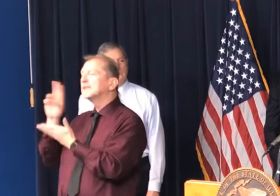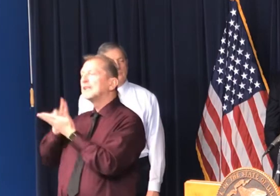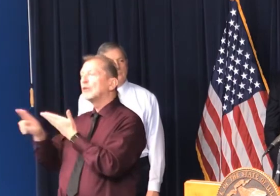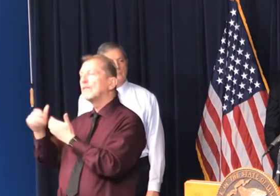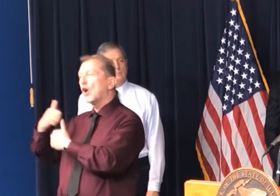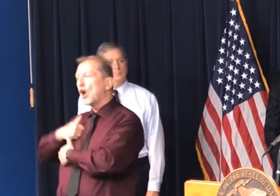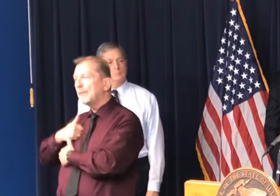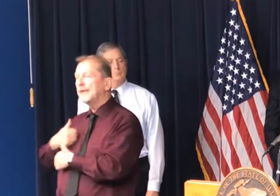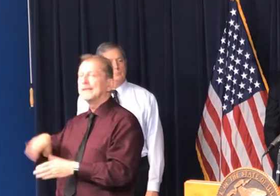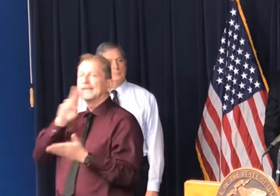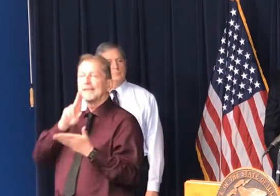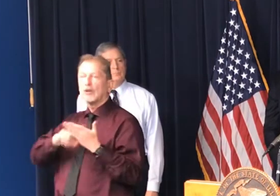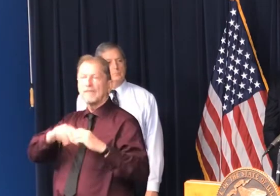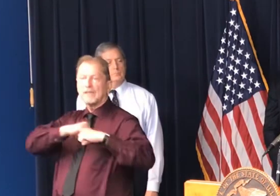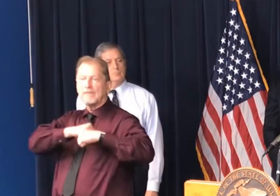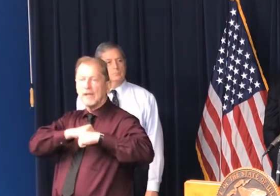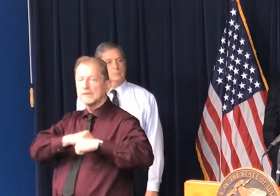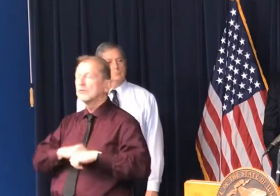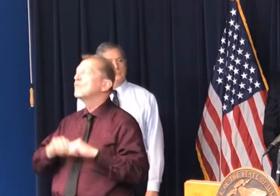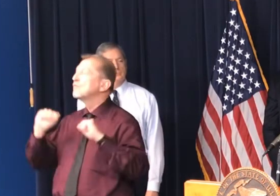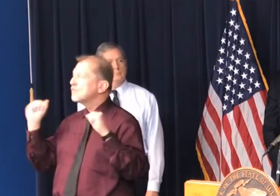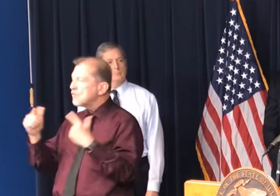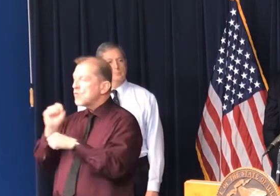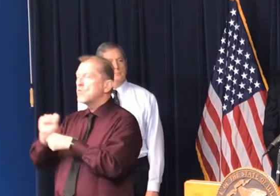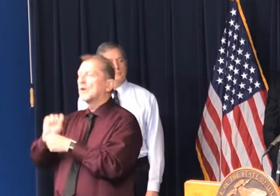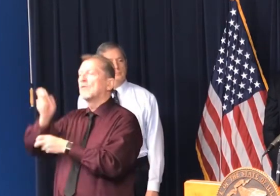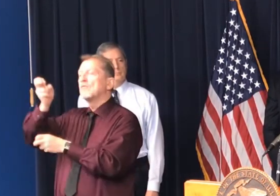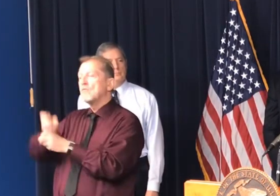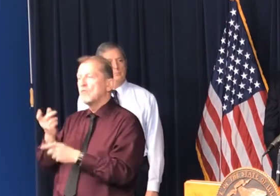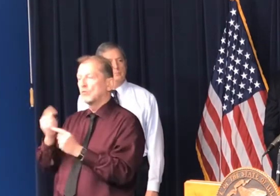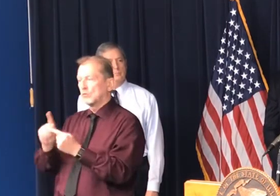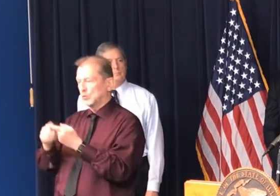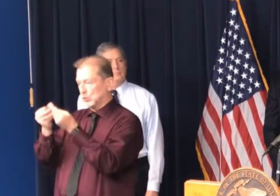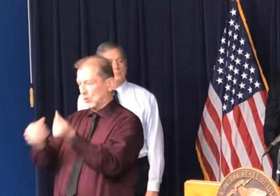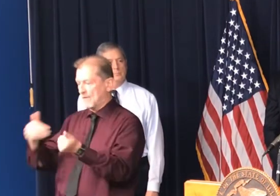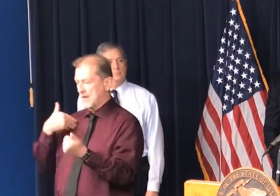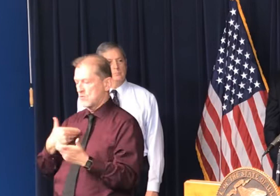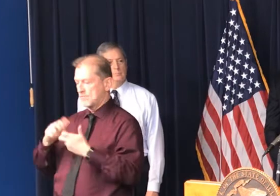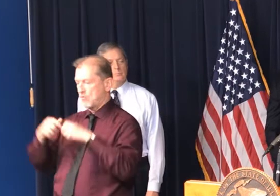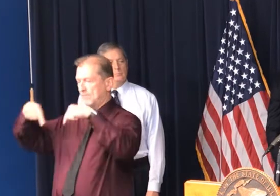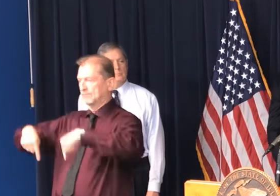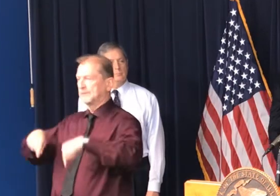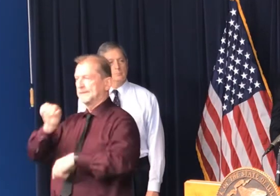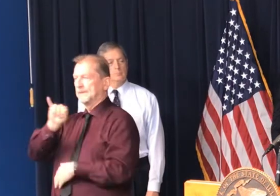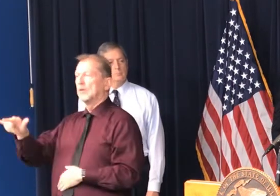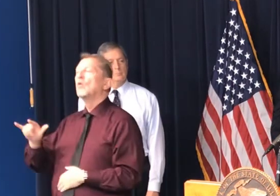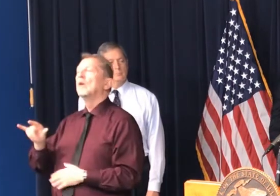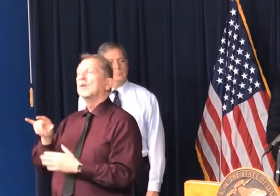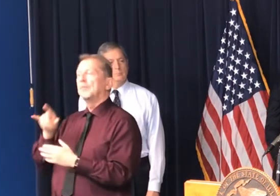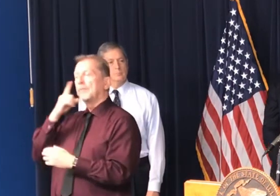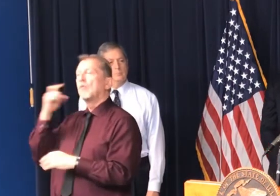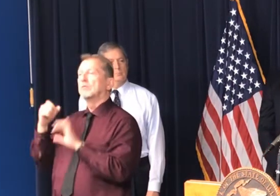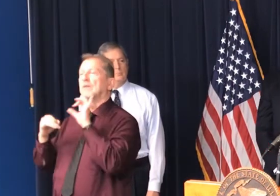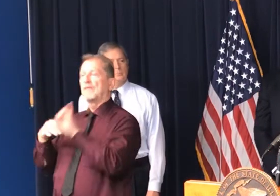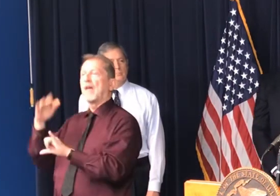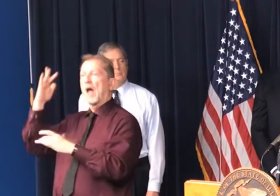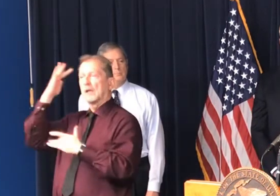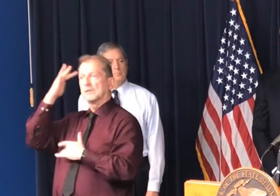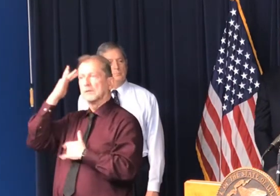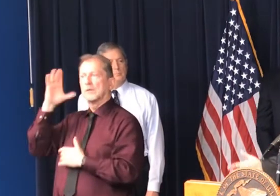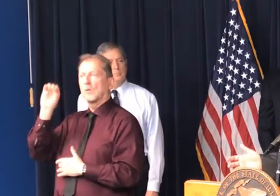of Defense. So many people are working hard to help us address the challenges that we have as a result of